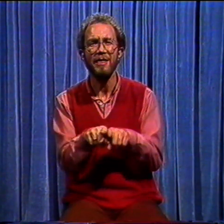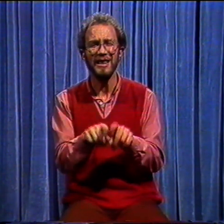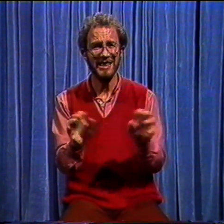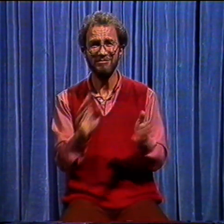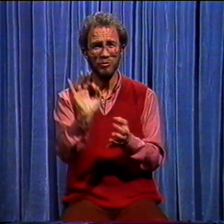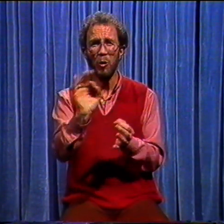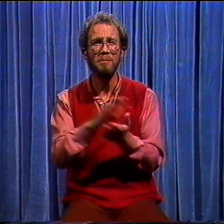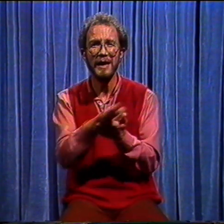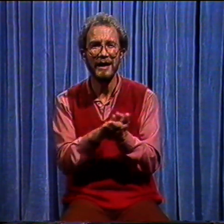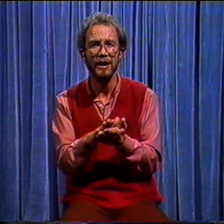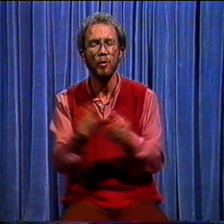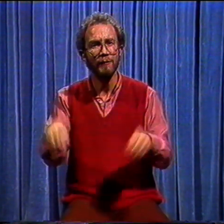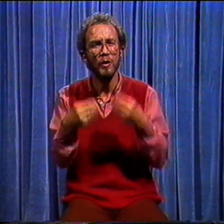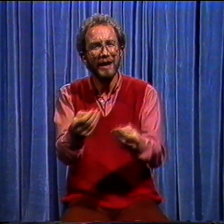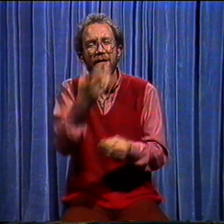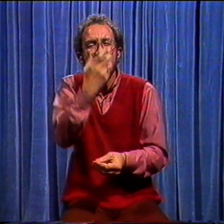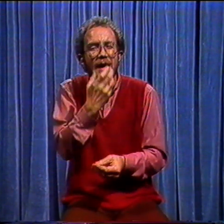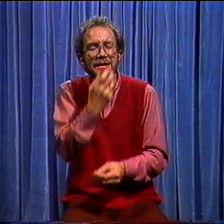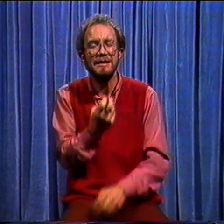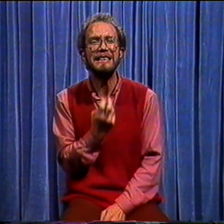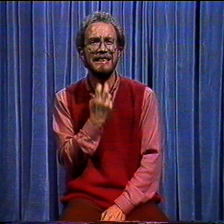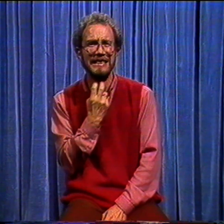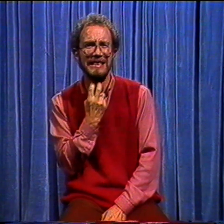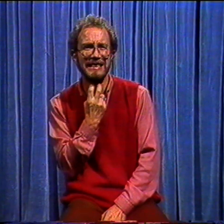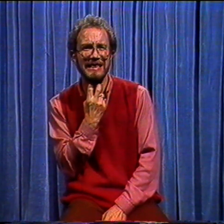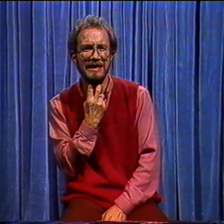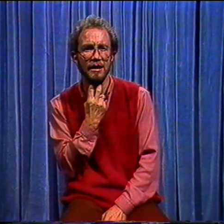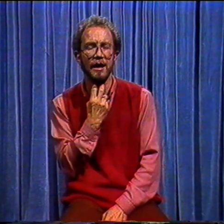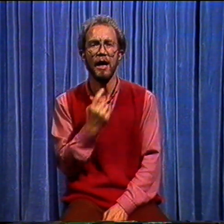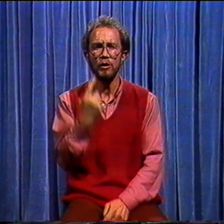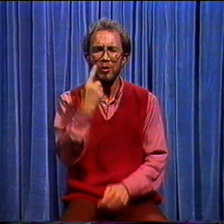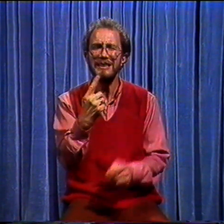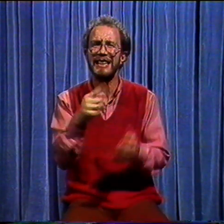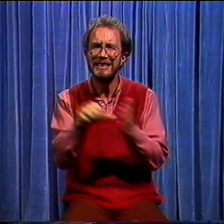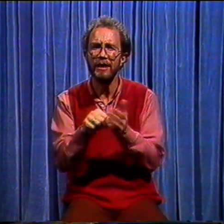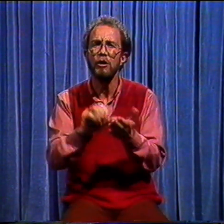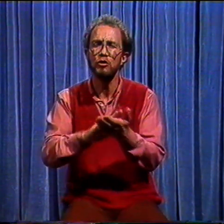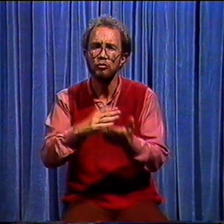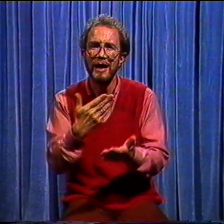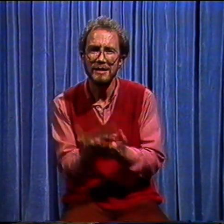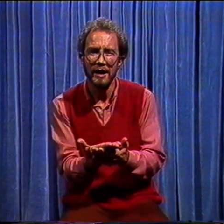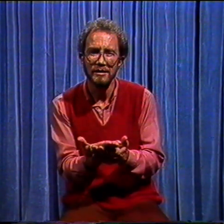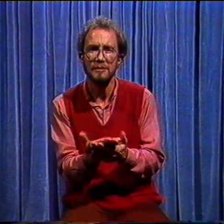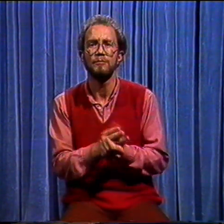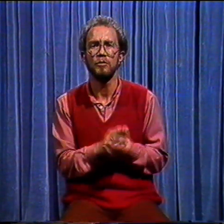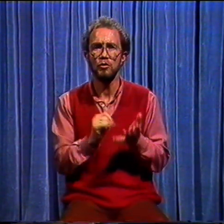like that. It has no meaning. You have to give the facial expression. And you can see that it's difficult to